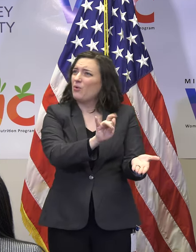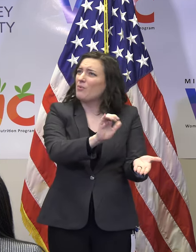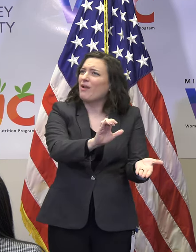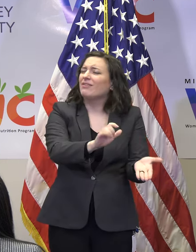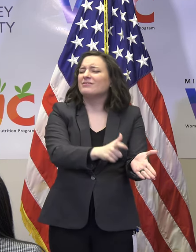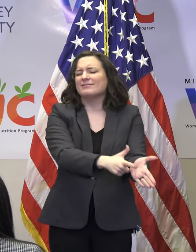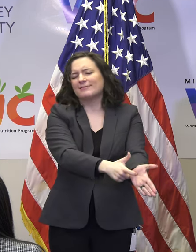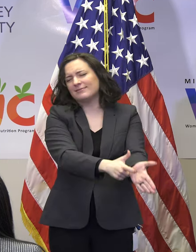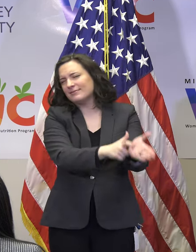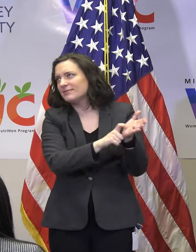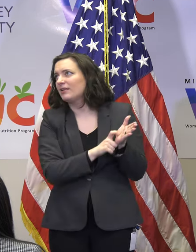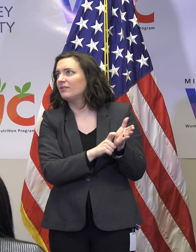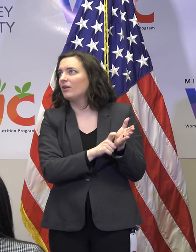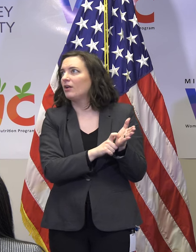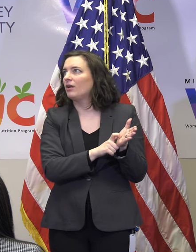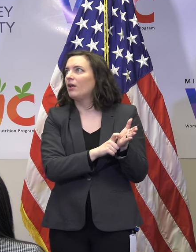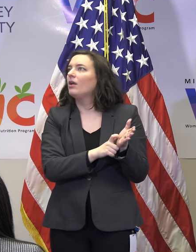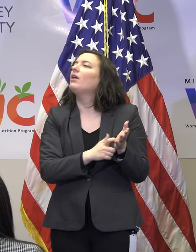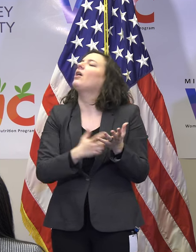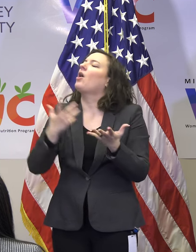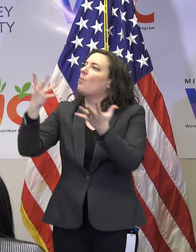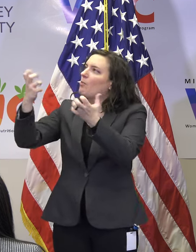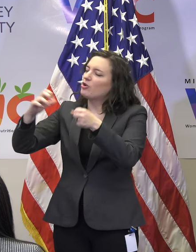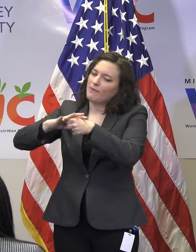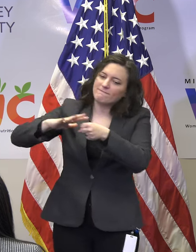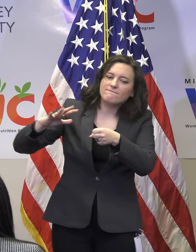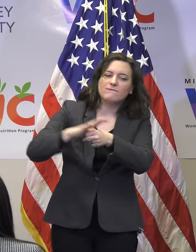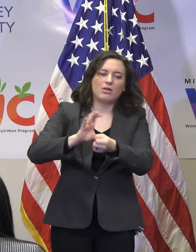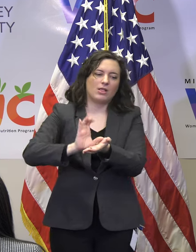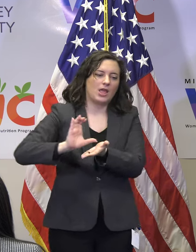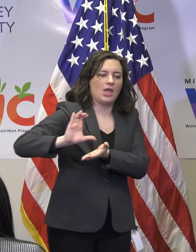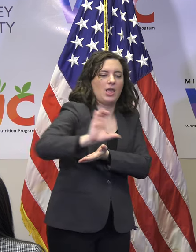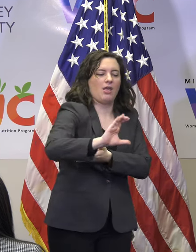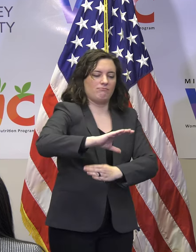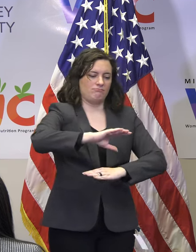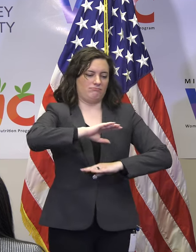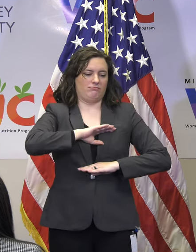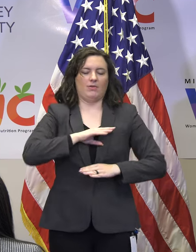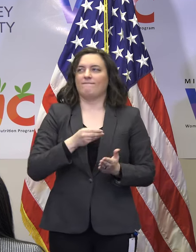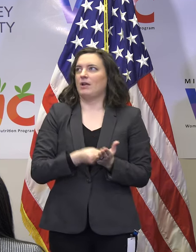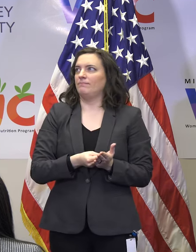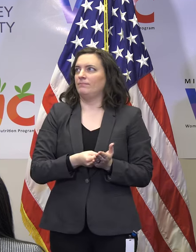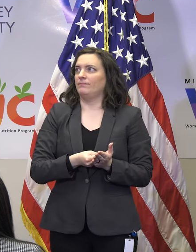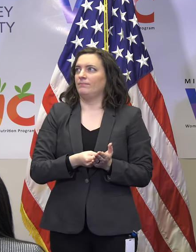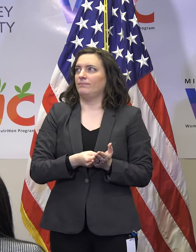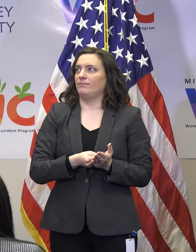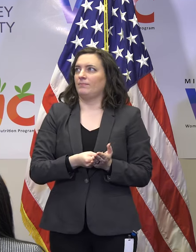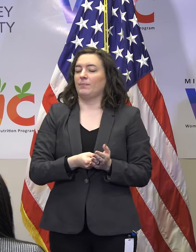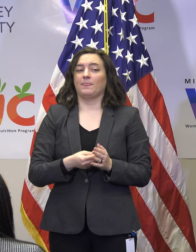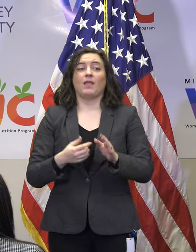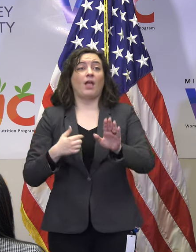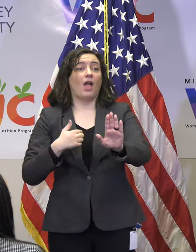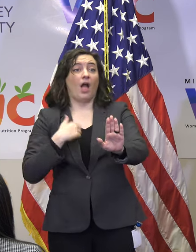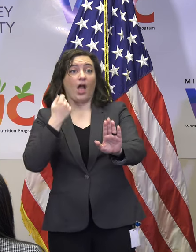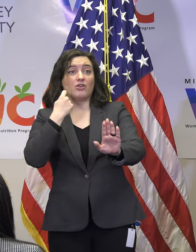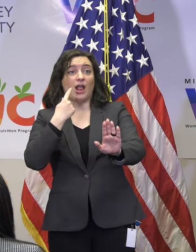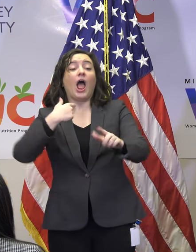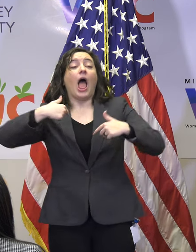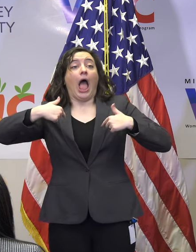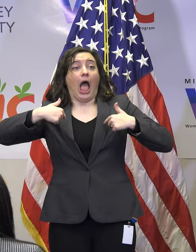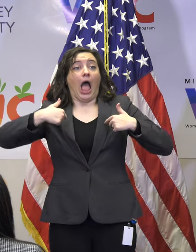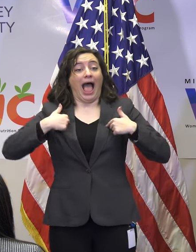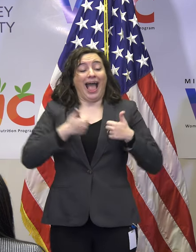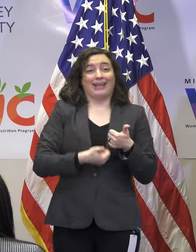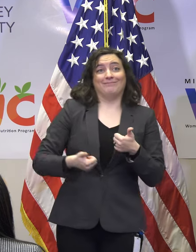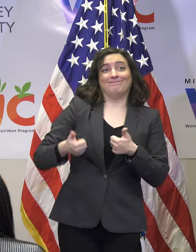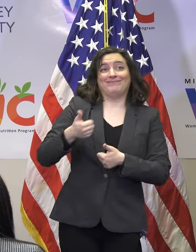indeed are going to fully and adequately fund the program. I don't want to be the secretary for the first time in 25 years that basically has